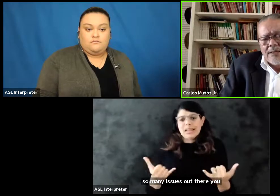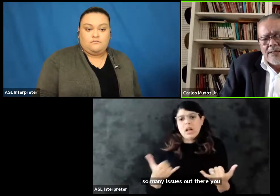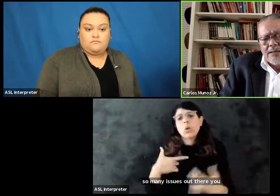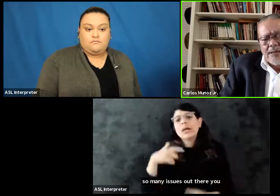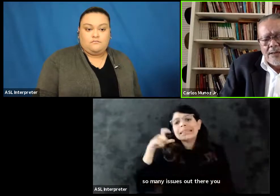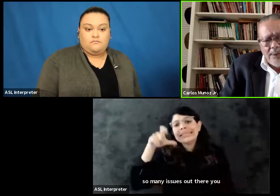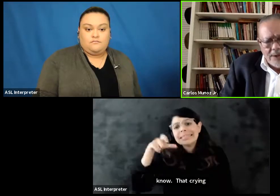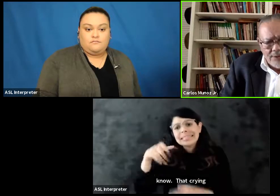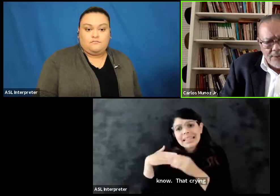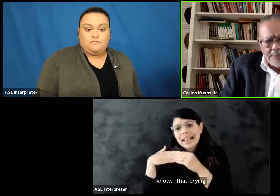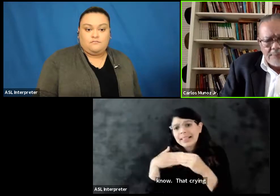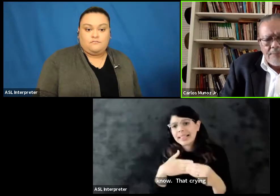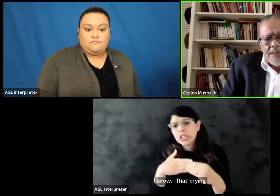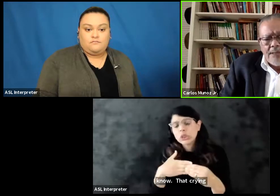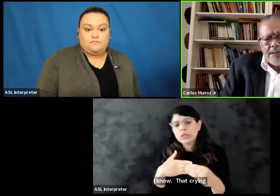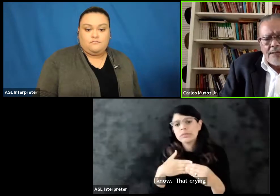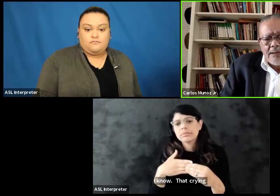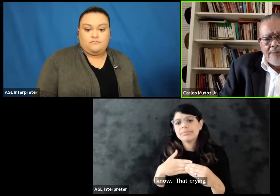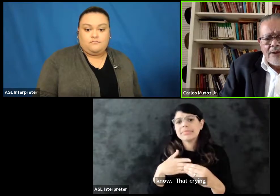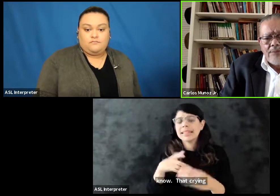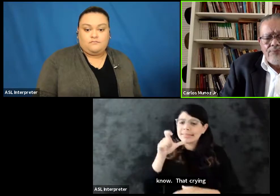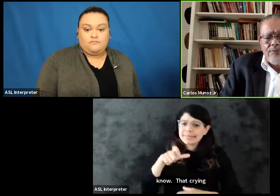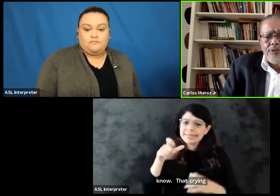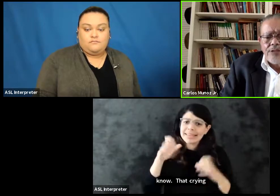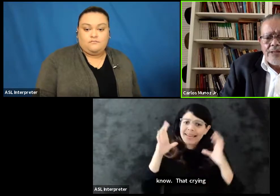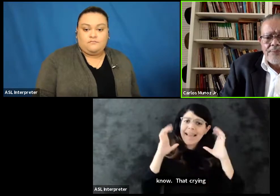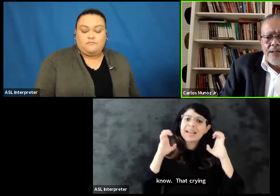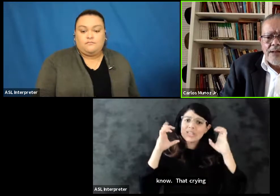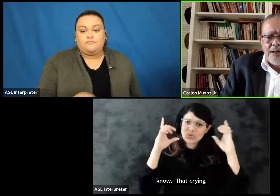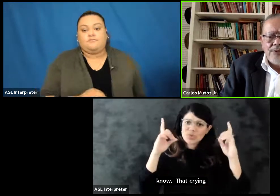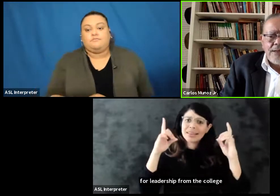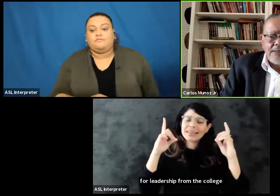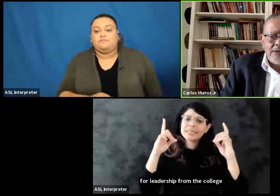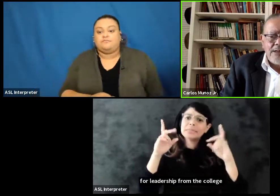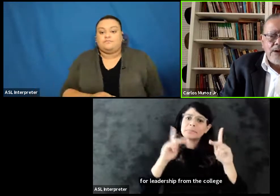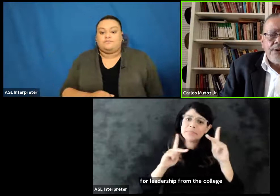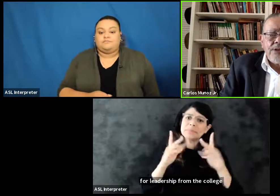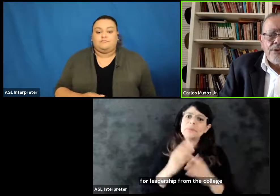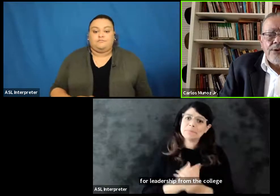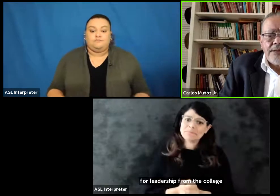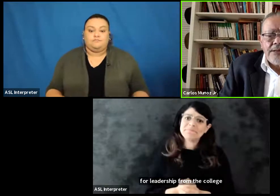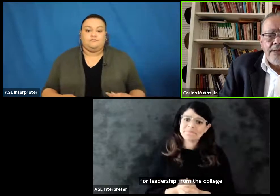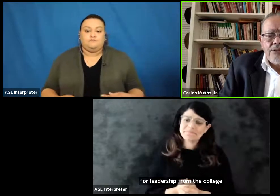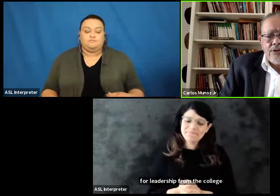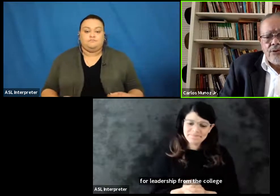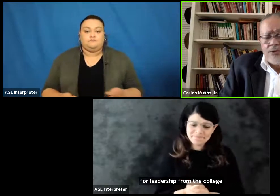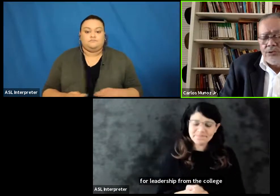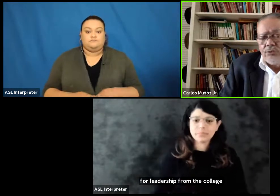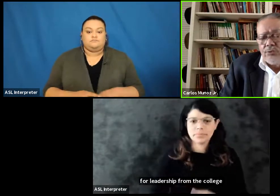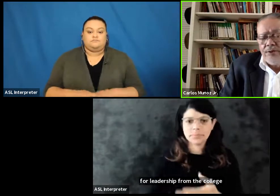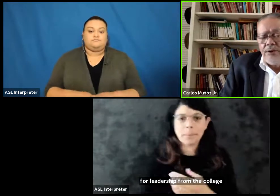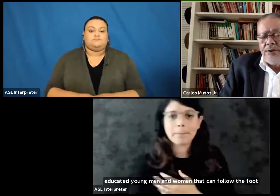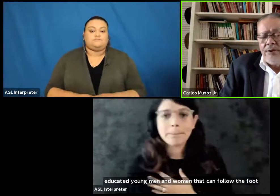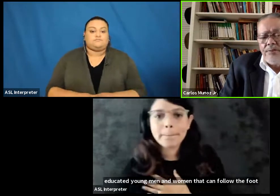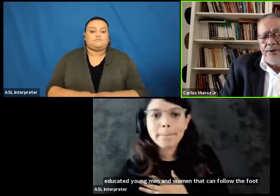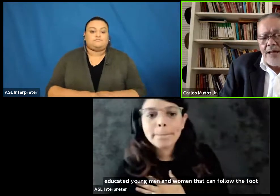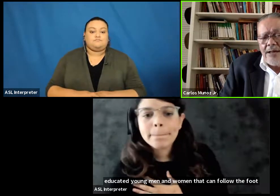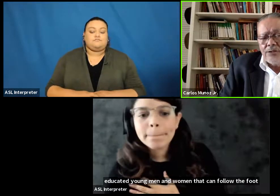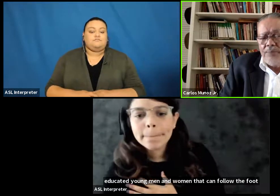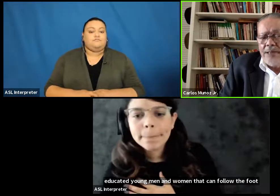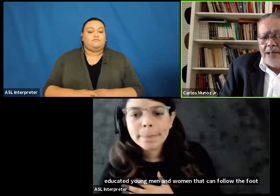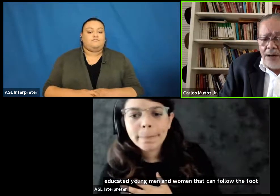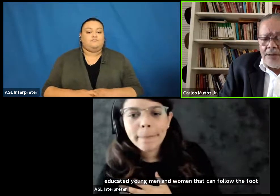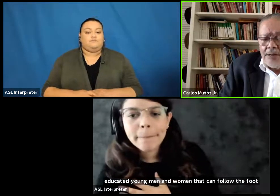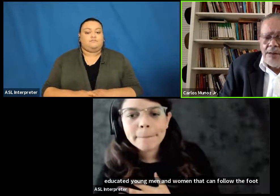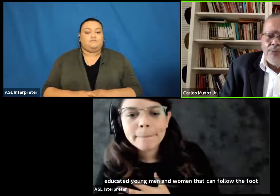educated young men and women that can follow the footsteps of those out there that are already doing it. So fear not